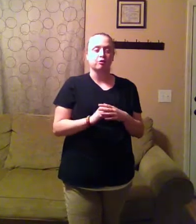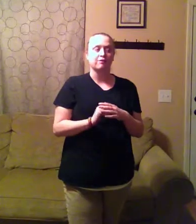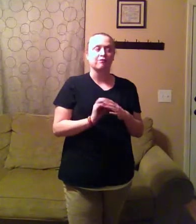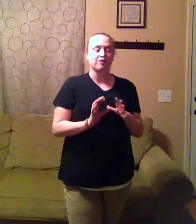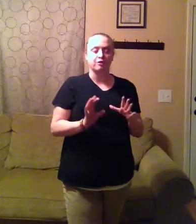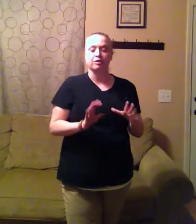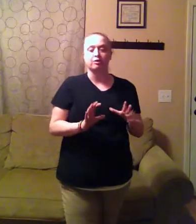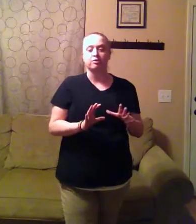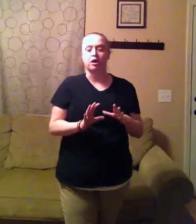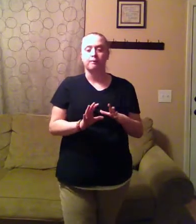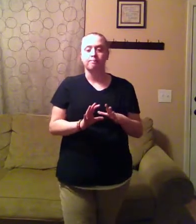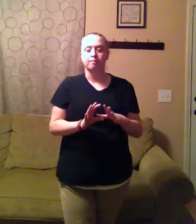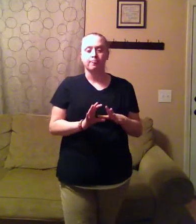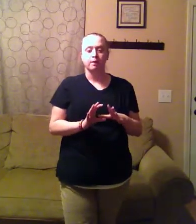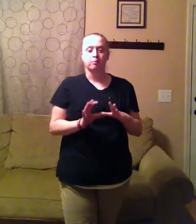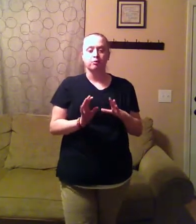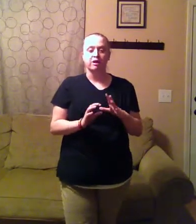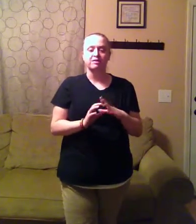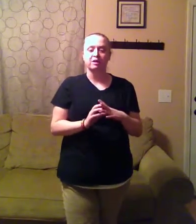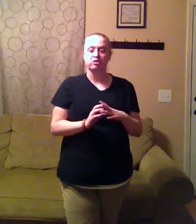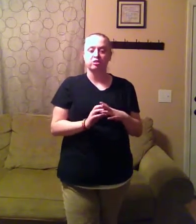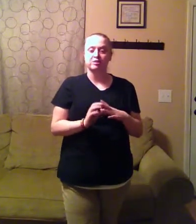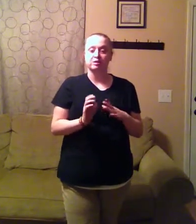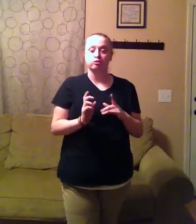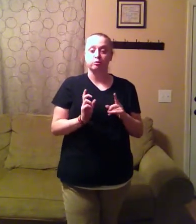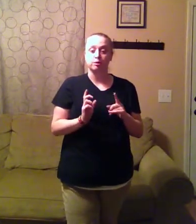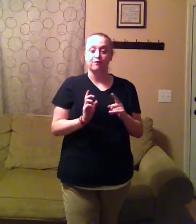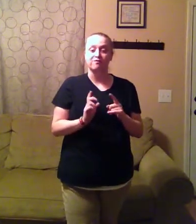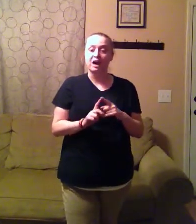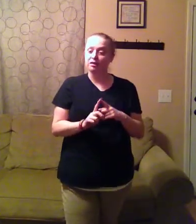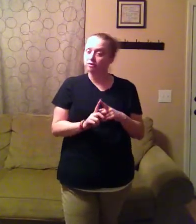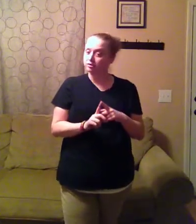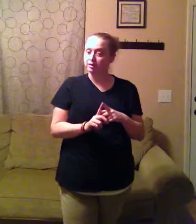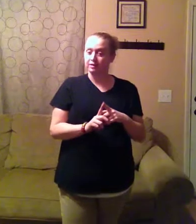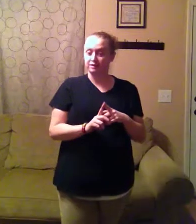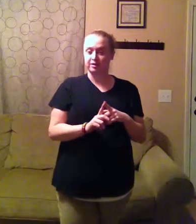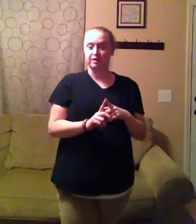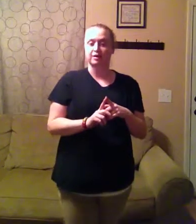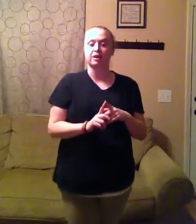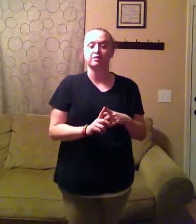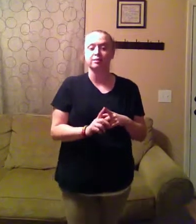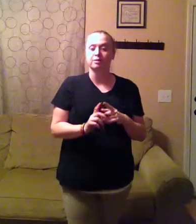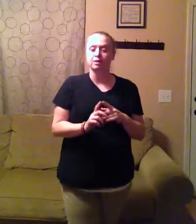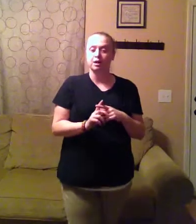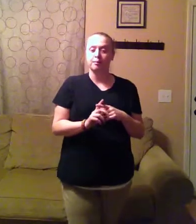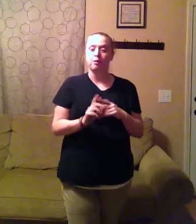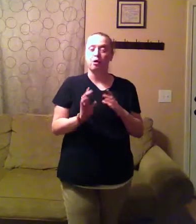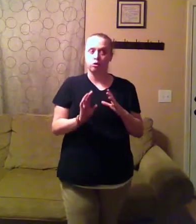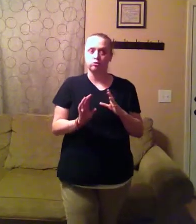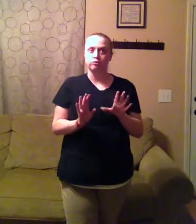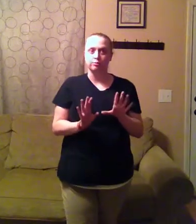in very little time. Procrastination is a contributing factor to this technique, something that I am all too familiar